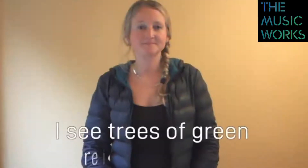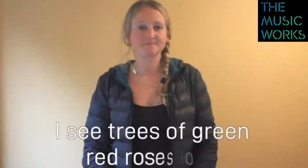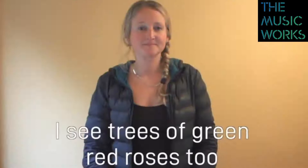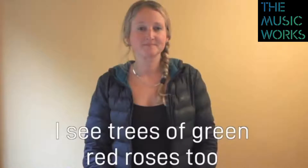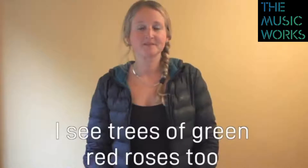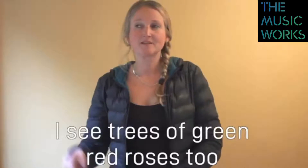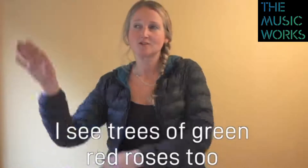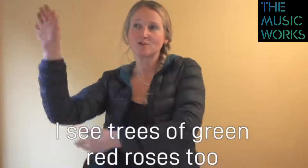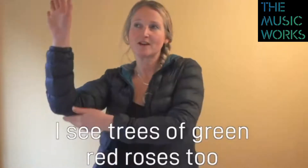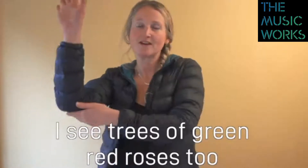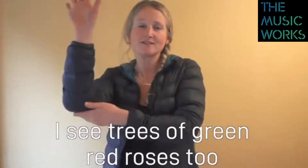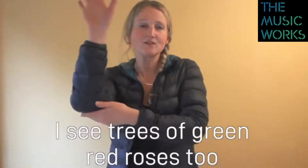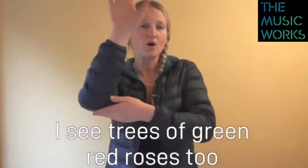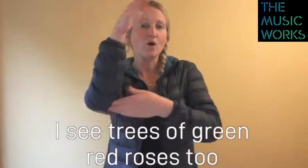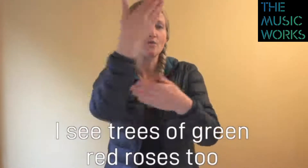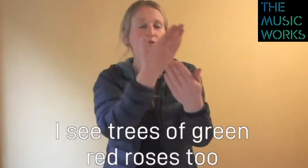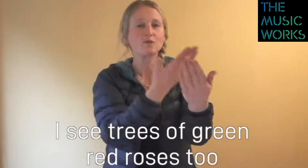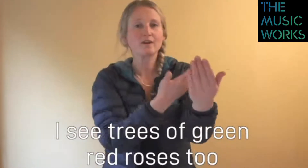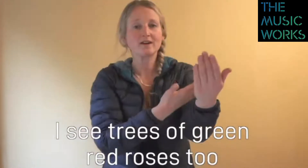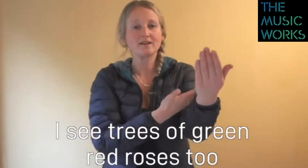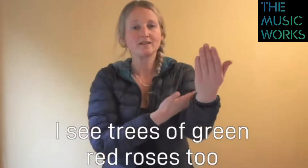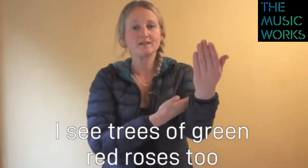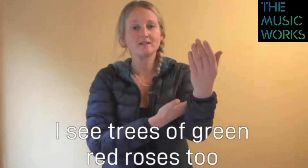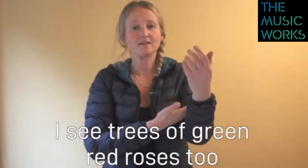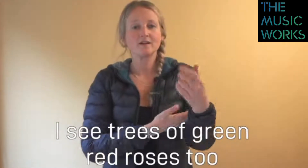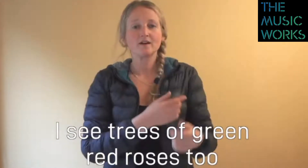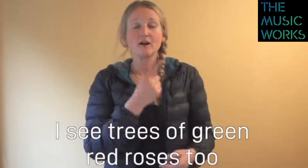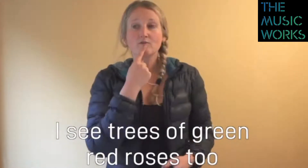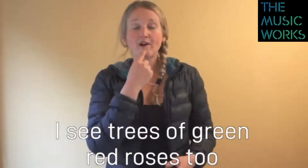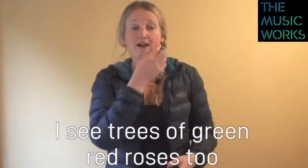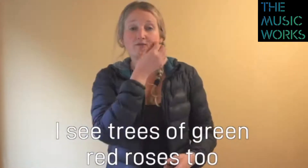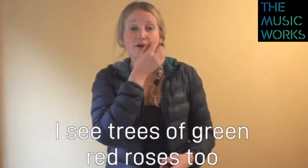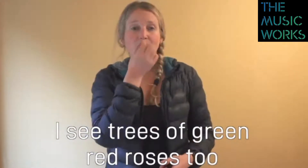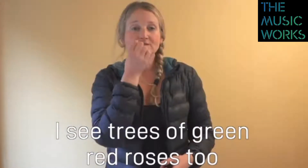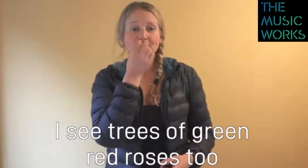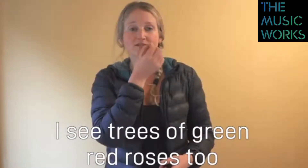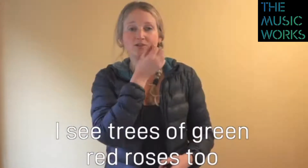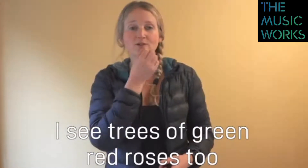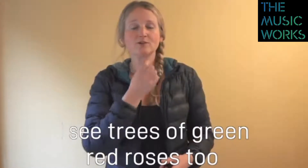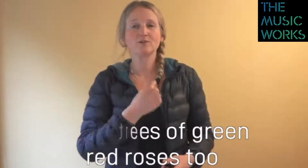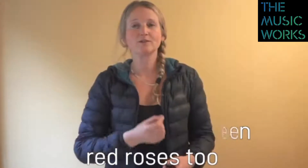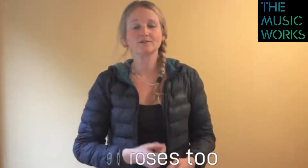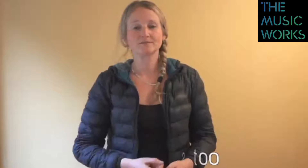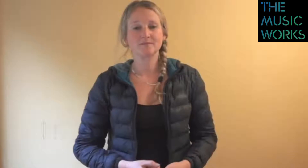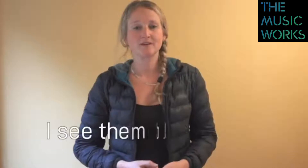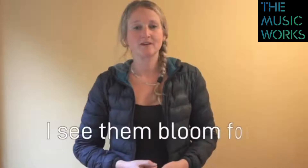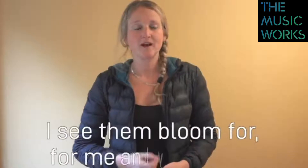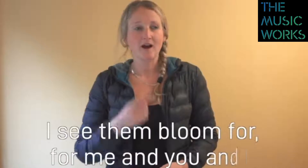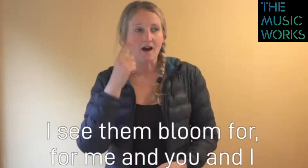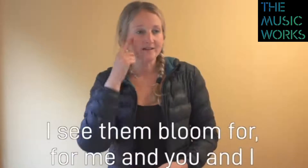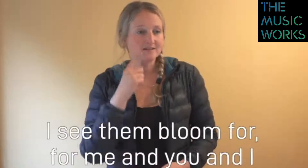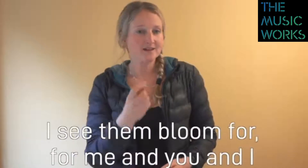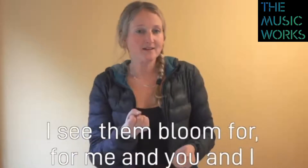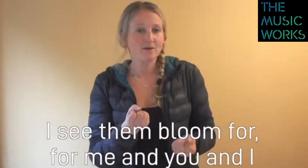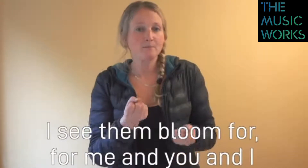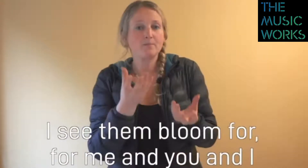I see trees of green, red roses too. I'll see them